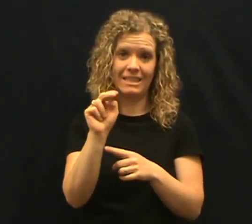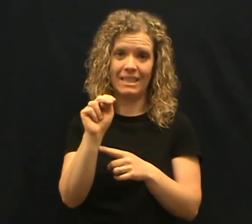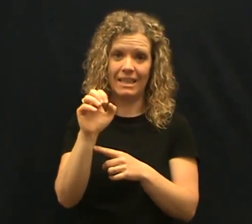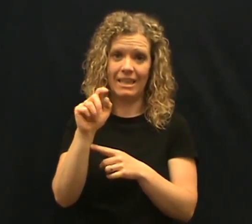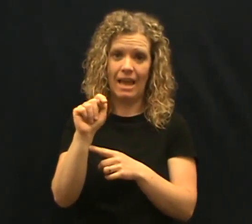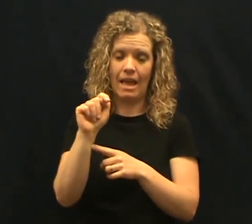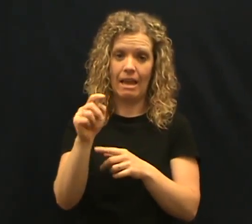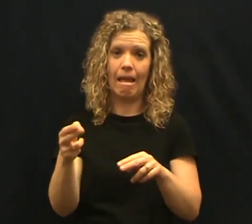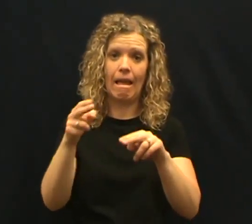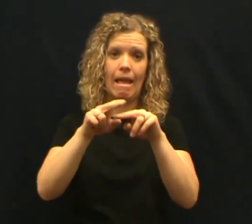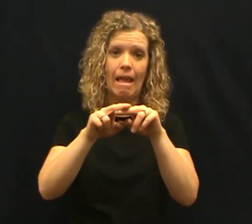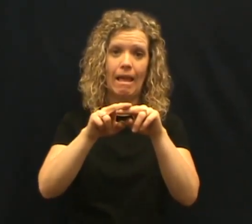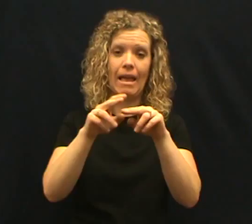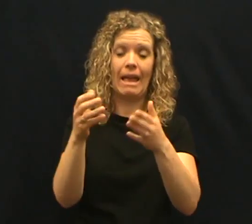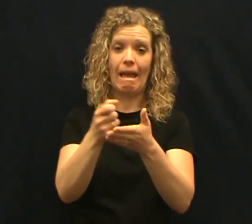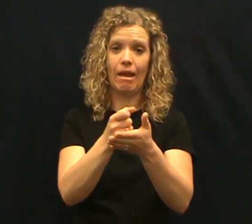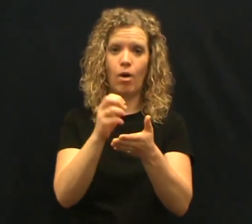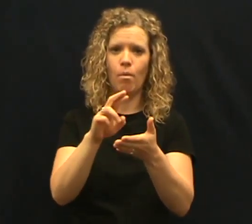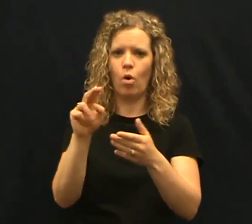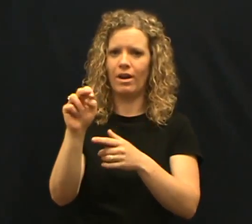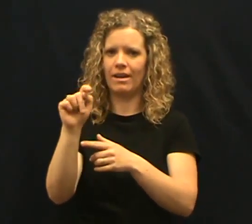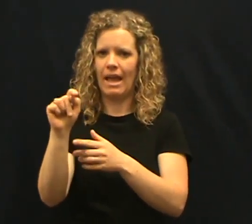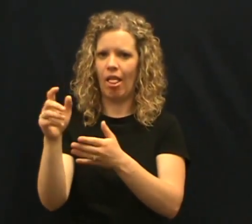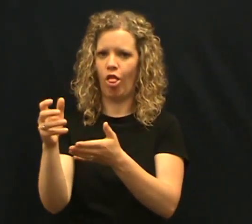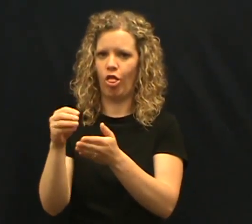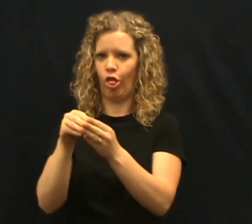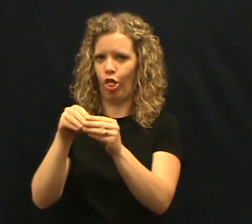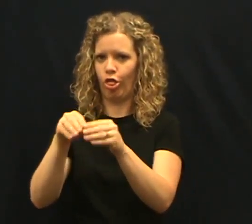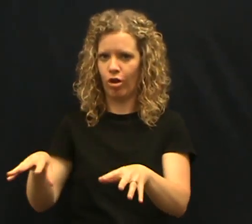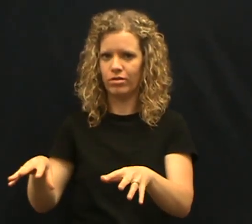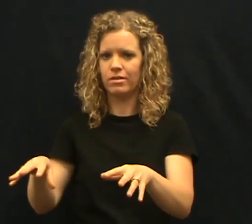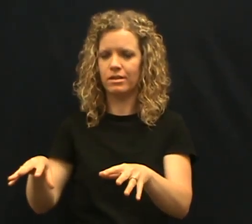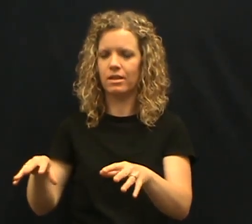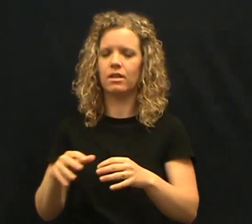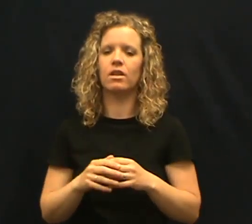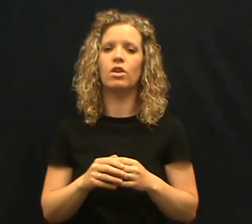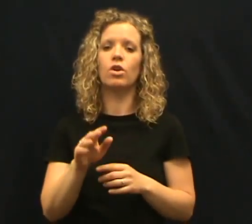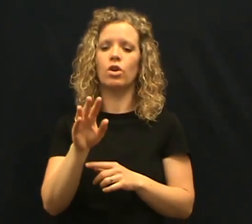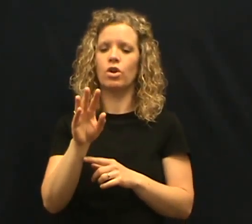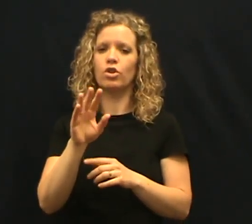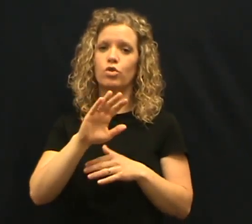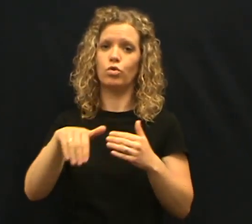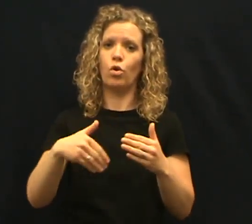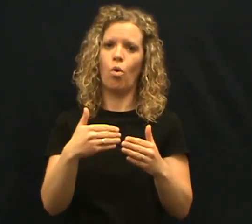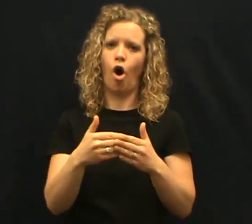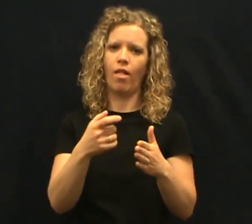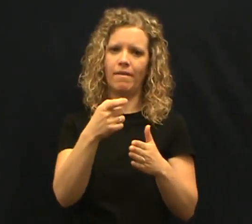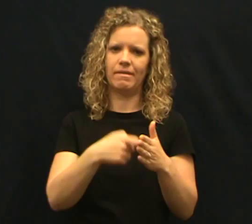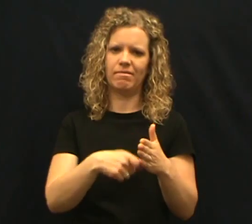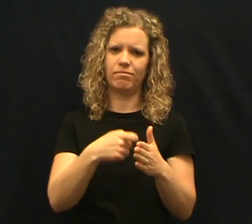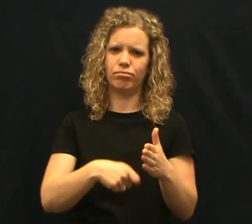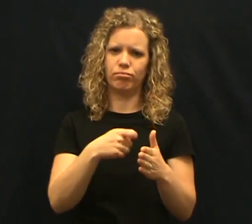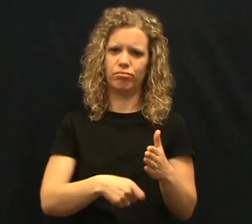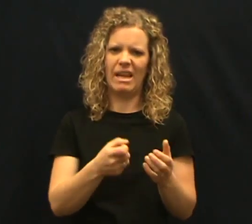or decreases retained earnings. And so all of our expenses would have normal